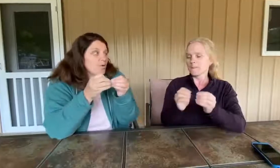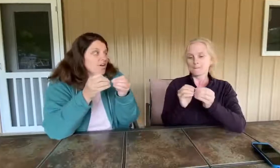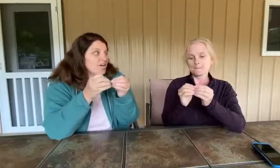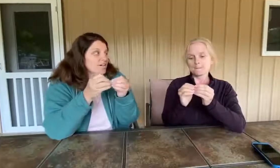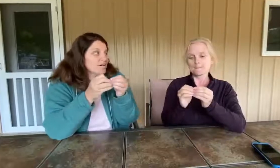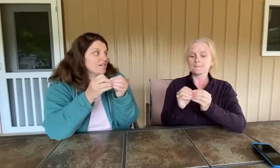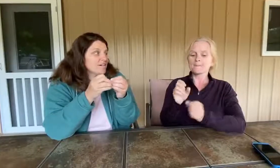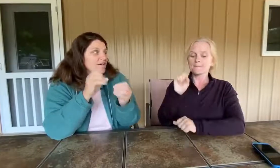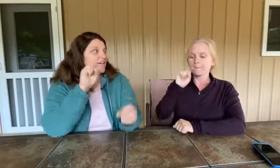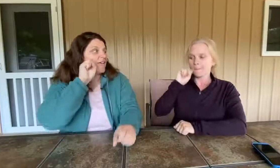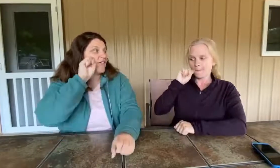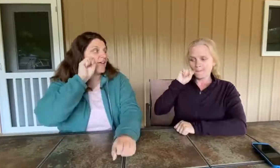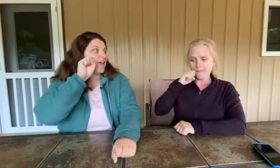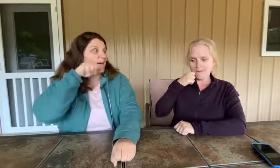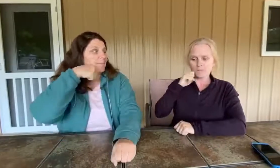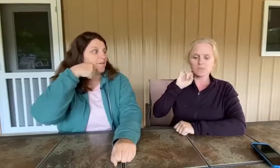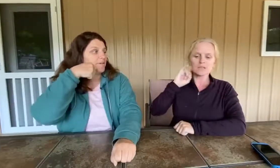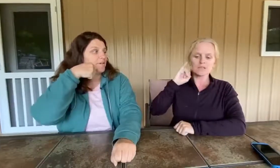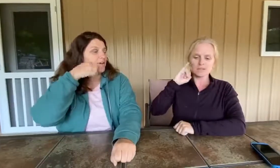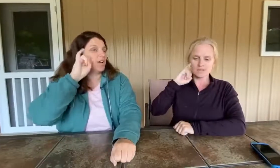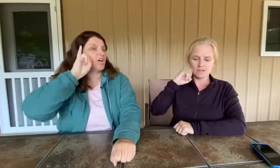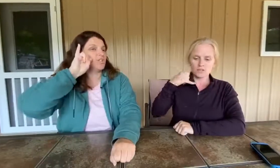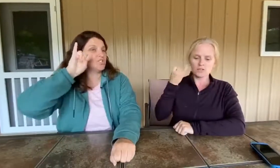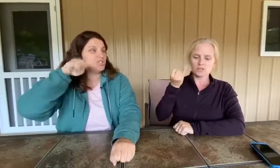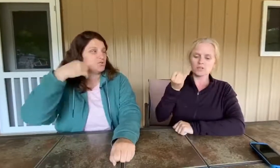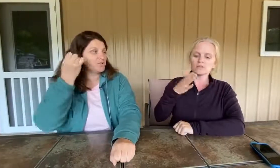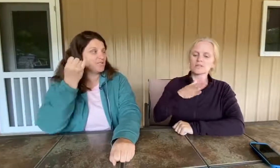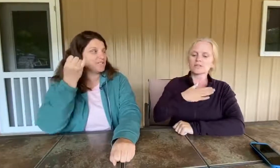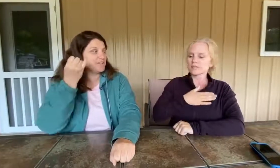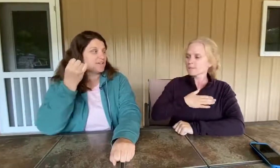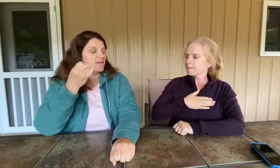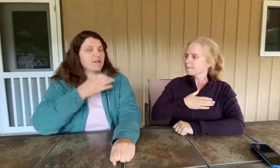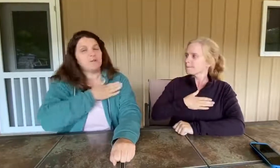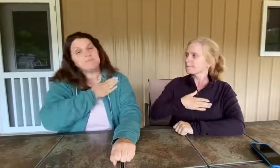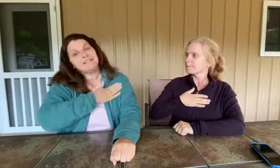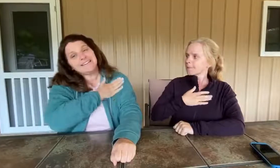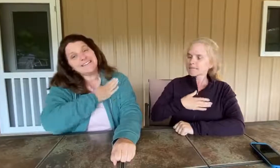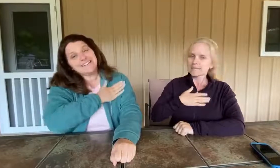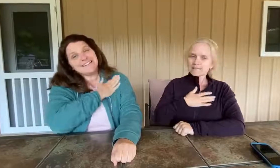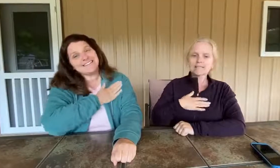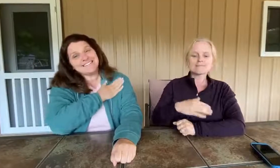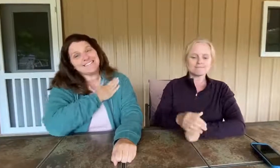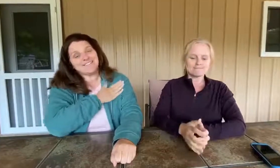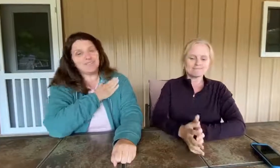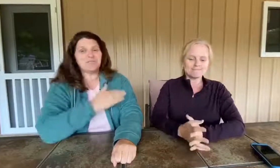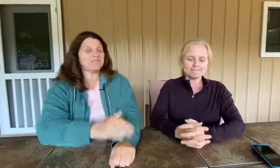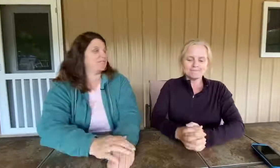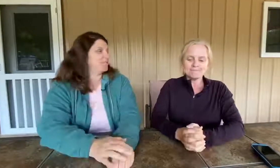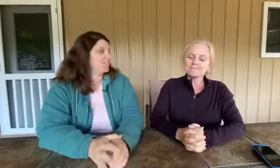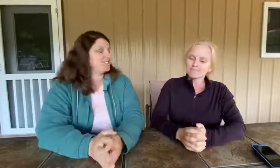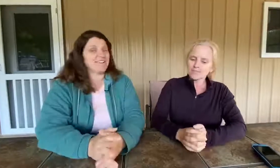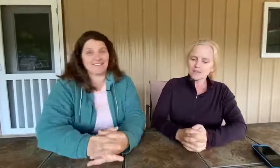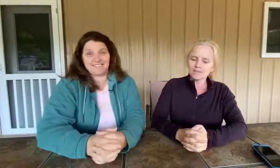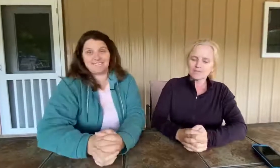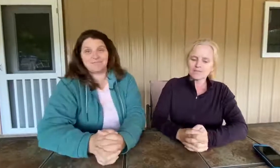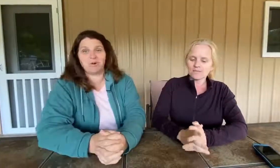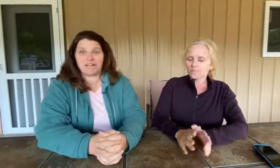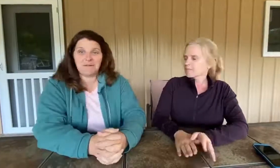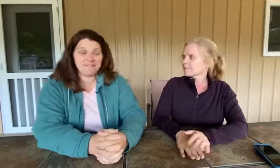more apple juice, please. Ooh, these are getting more